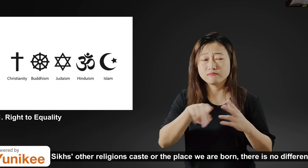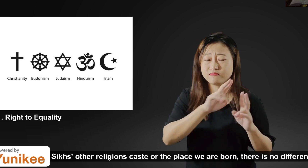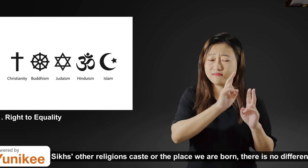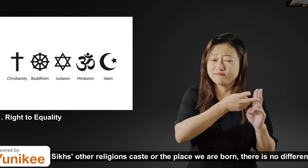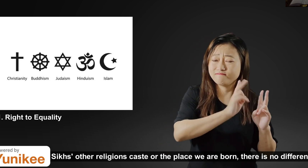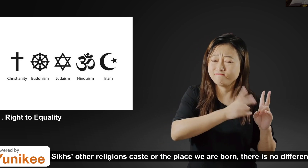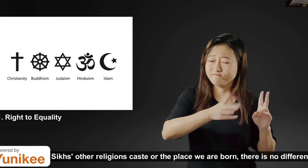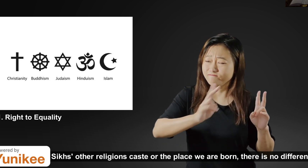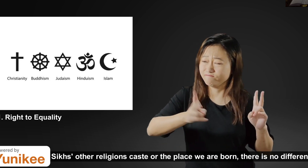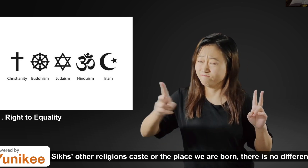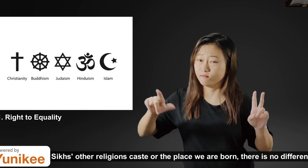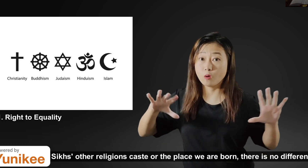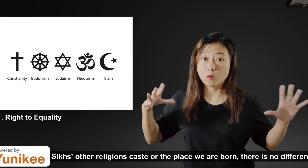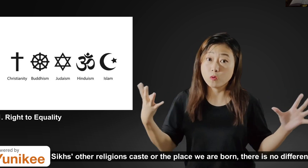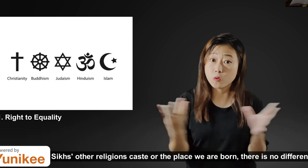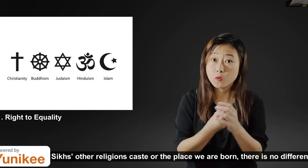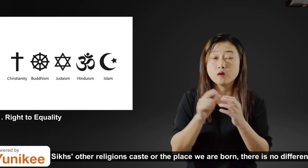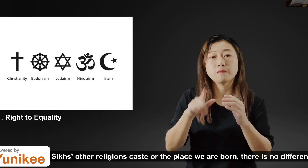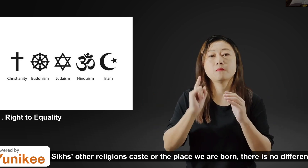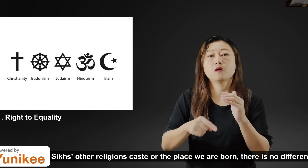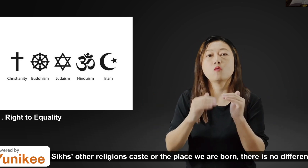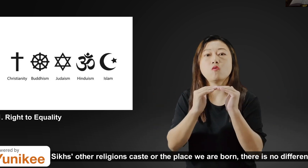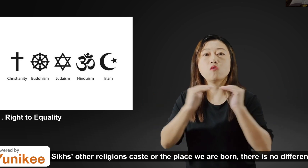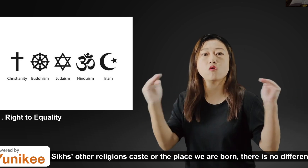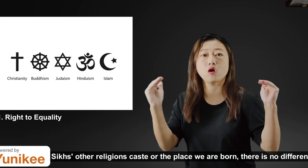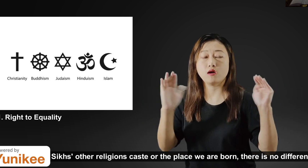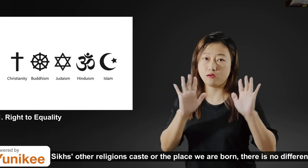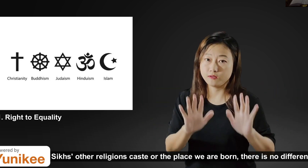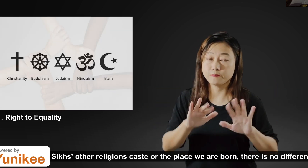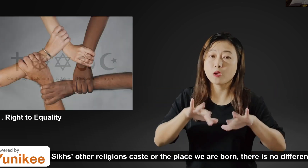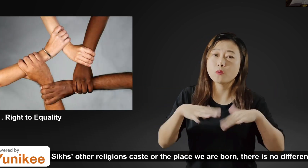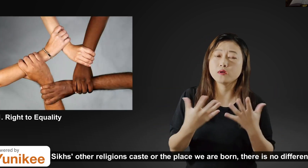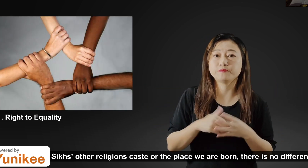seeks other religions caste or the place we are born there is no difference